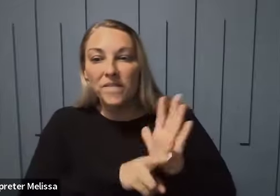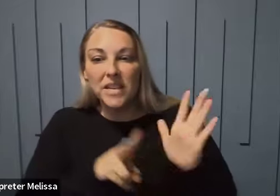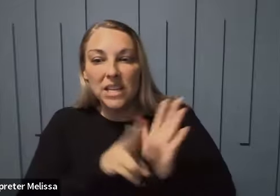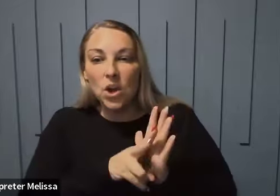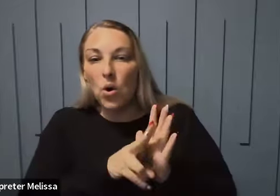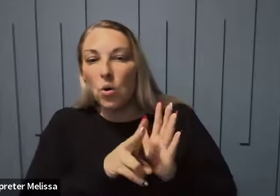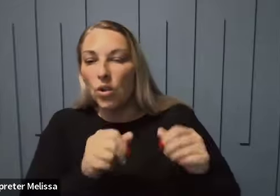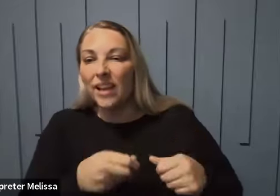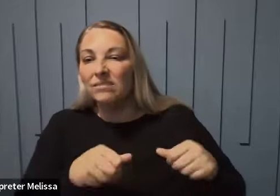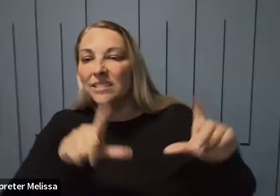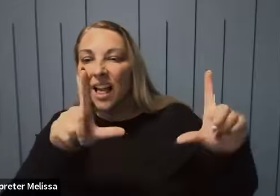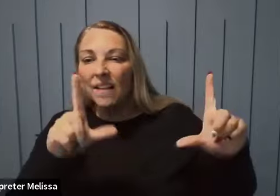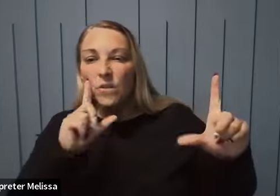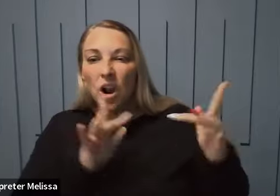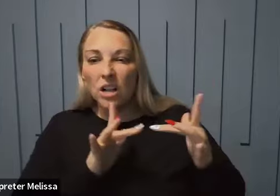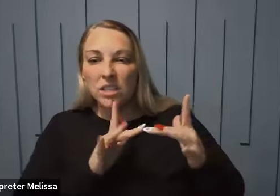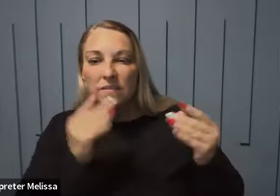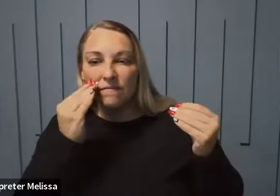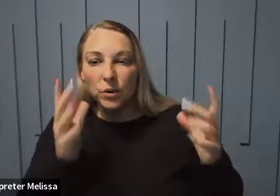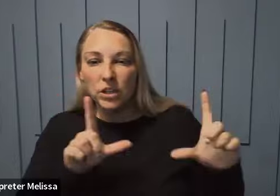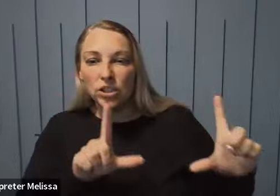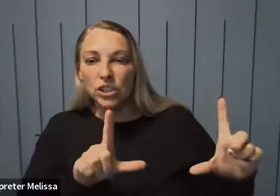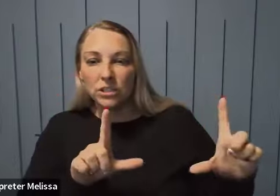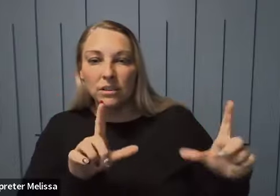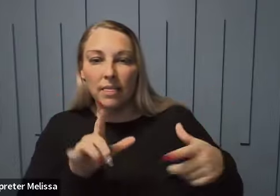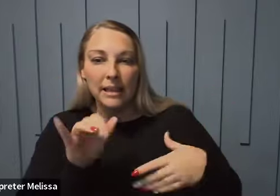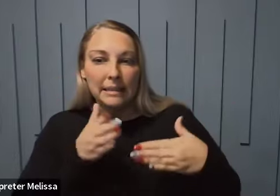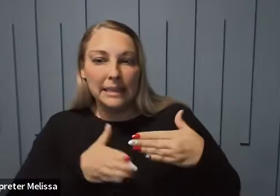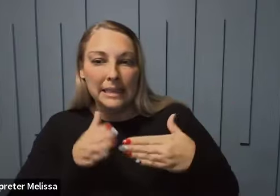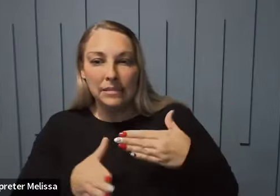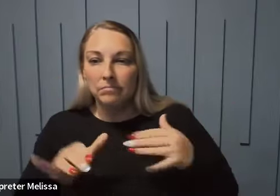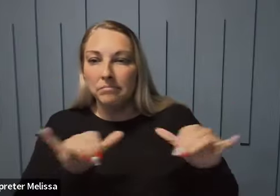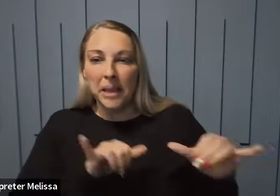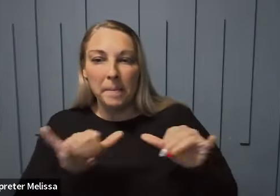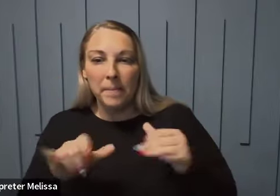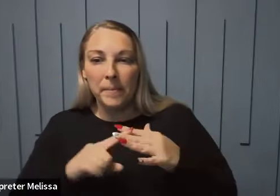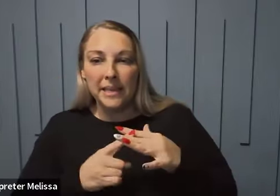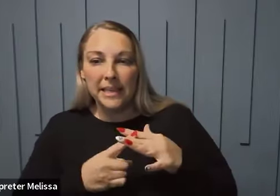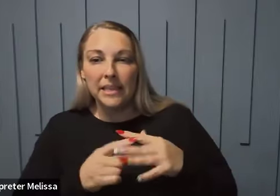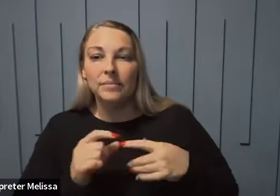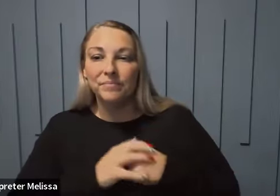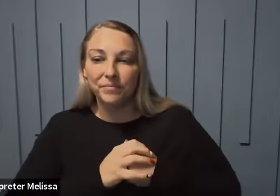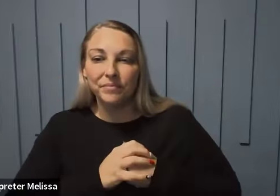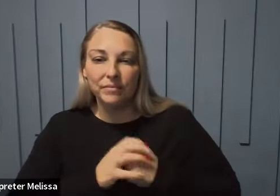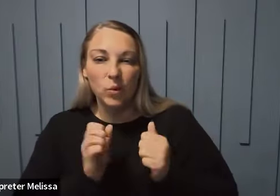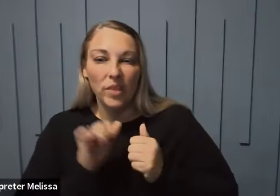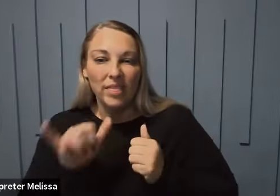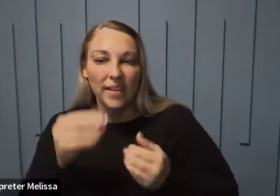contact information, I'll let Sure. that be the end, so that way it started and ended with the Perfect.